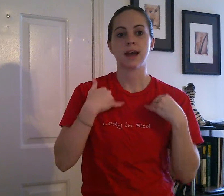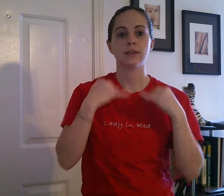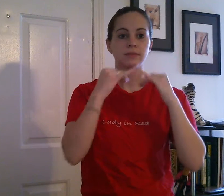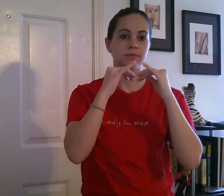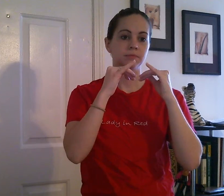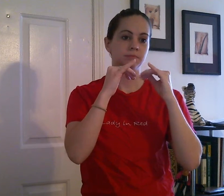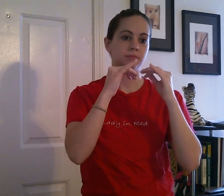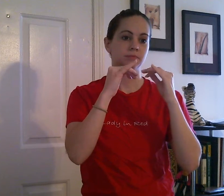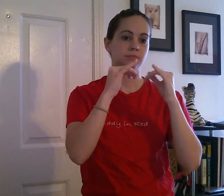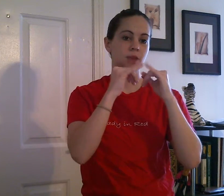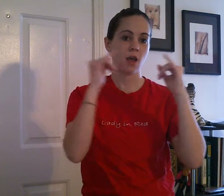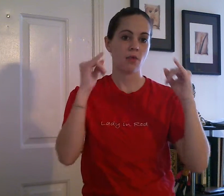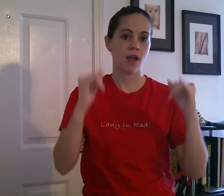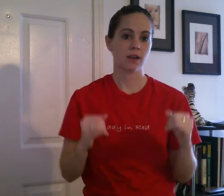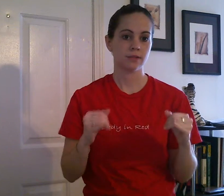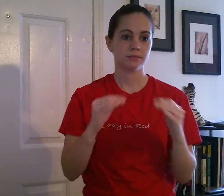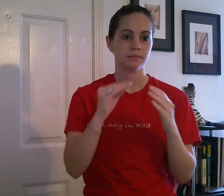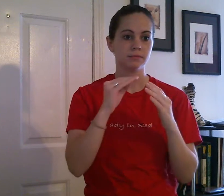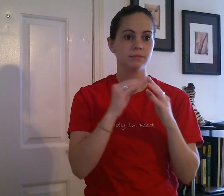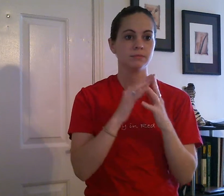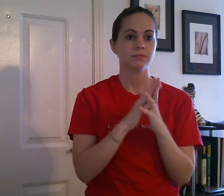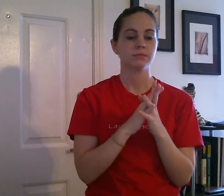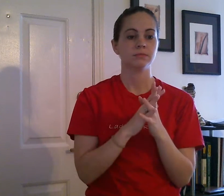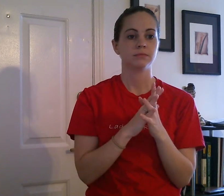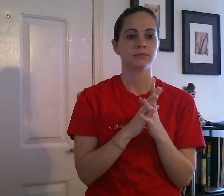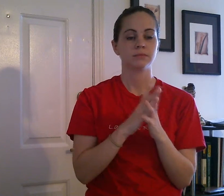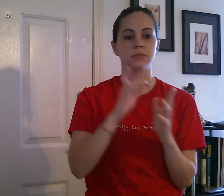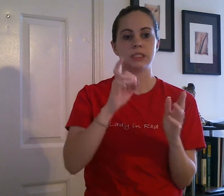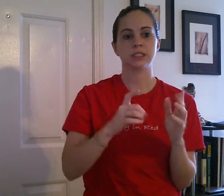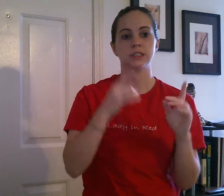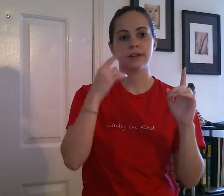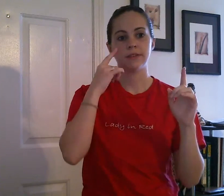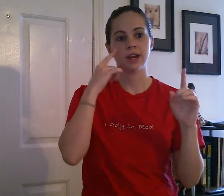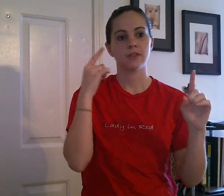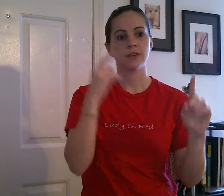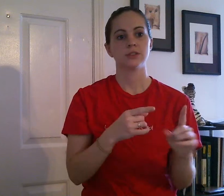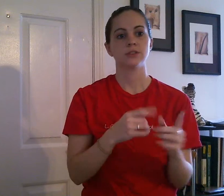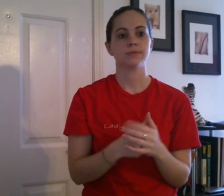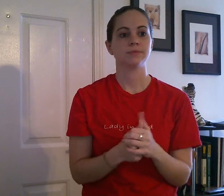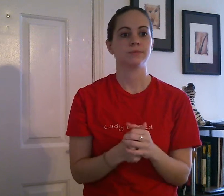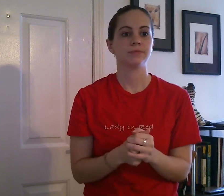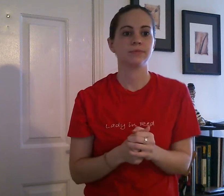conduct site-specific hazard identification. Why